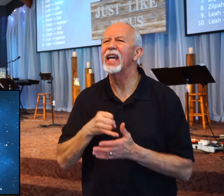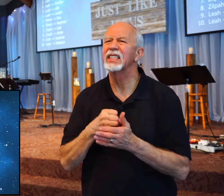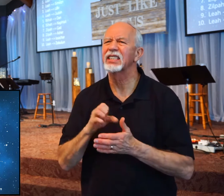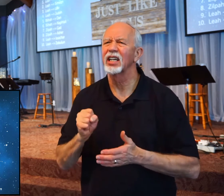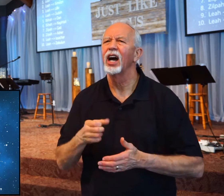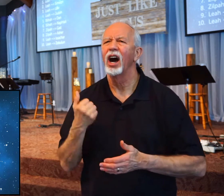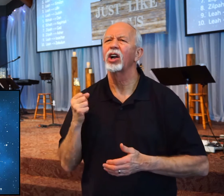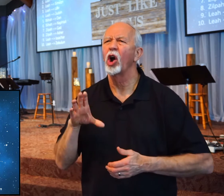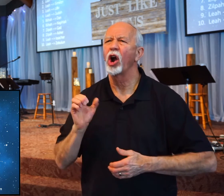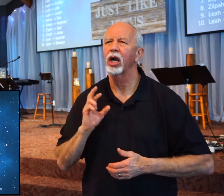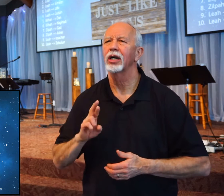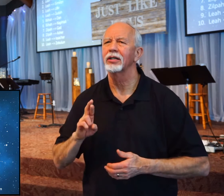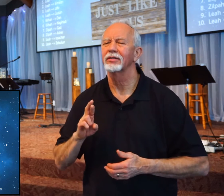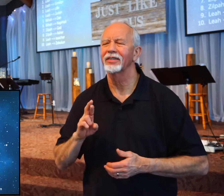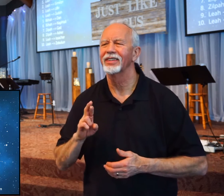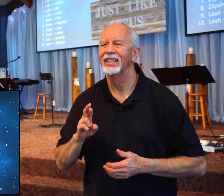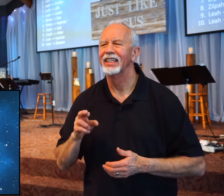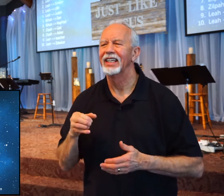it's a car.